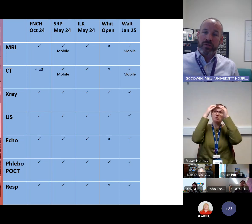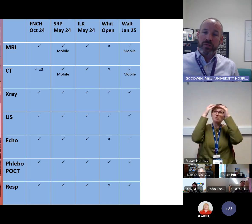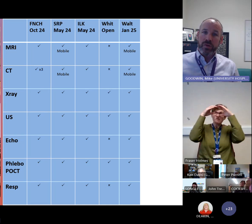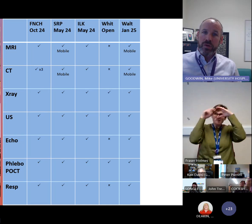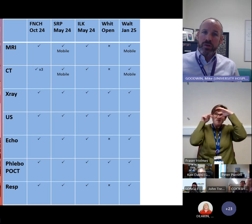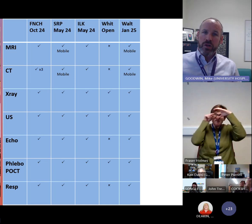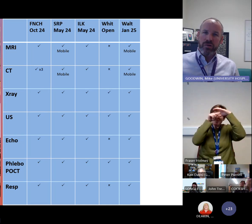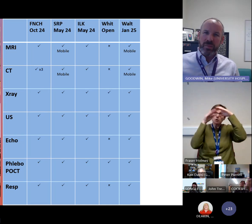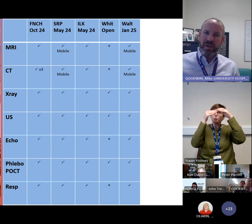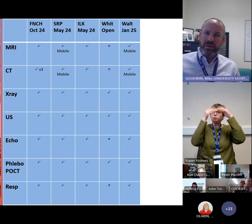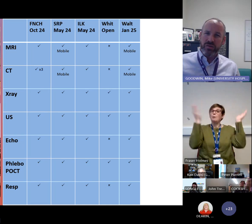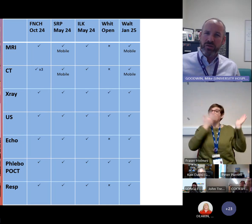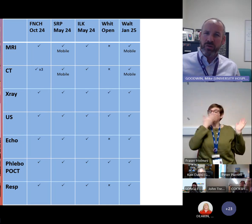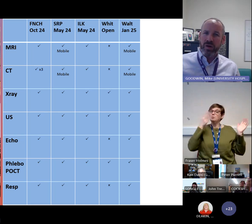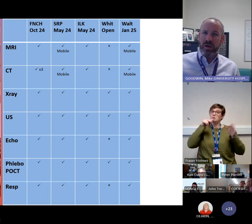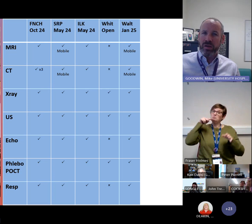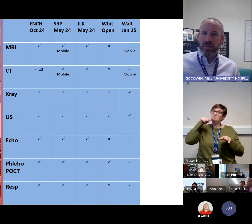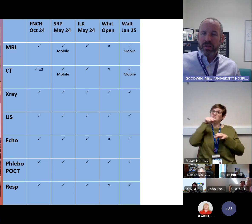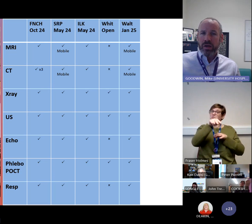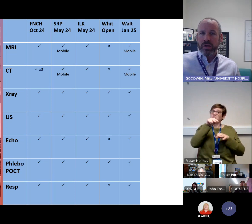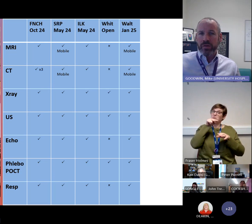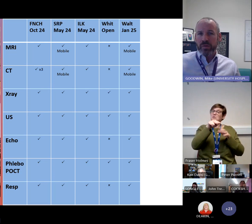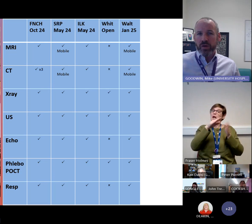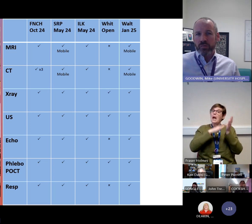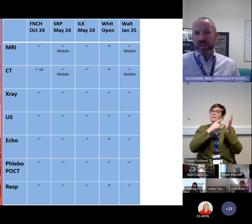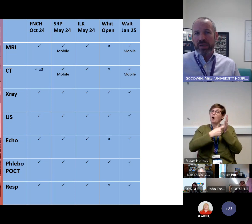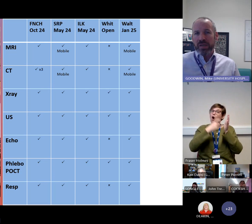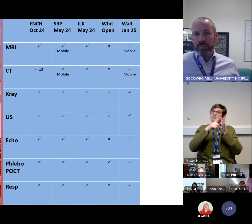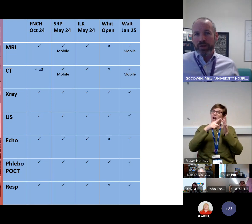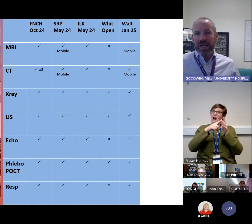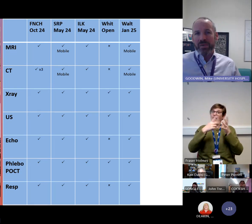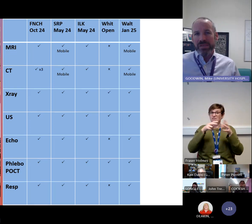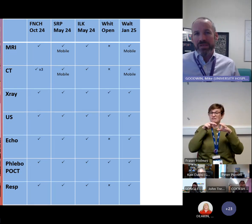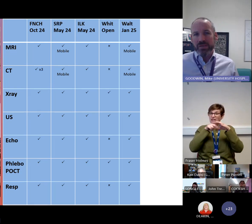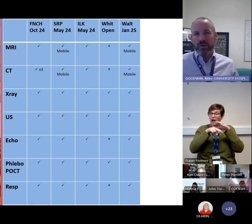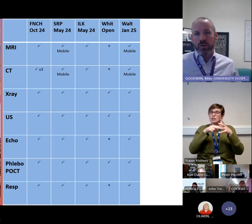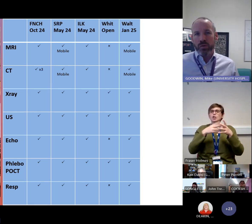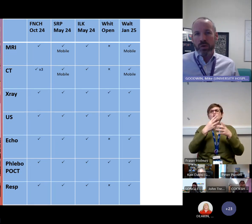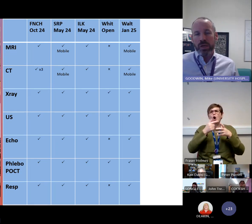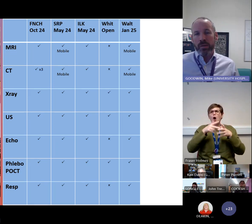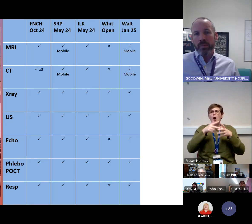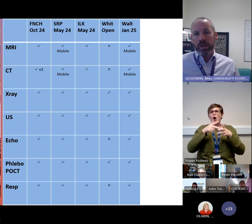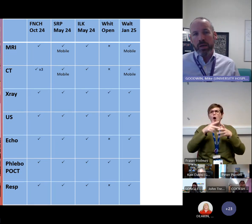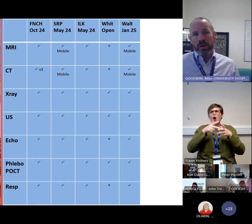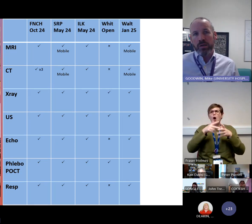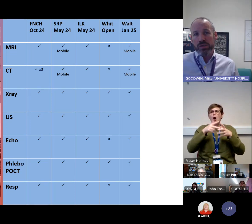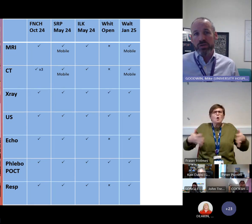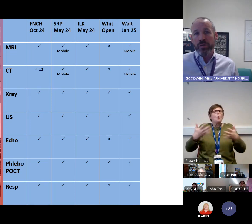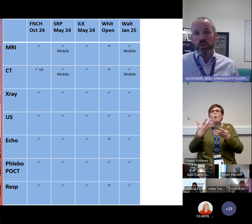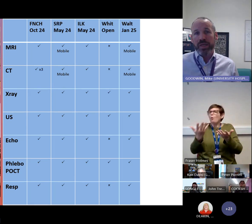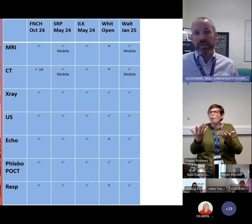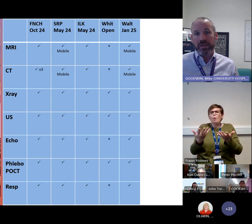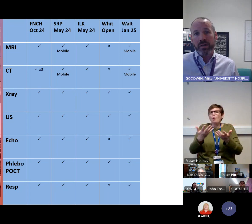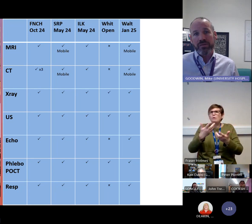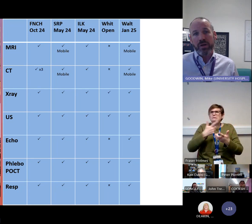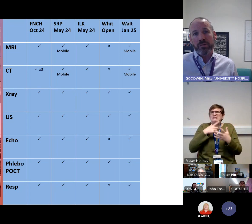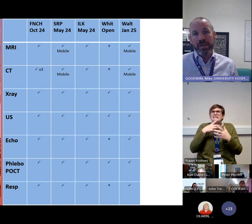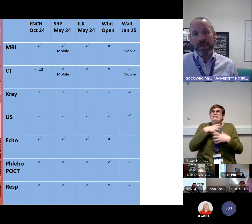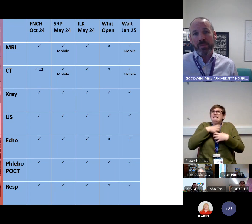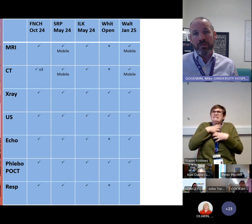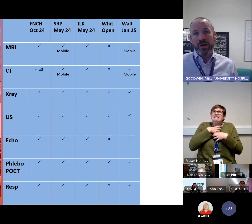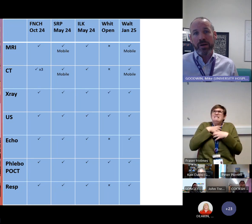Derbyshire. And currently, patients who are either have got a really big body habitus or are claustrophobic and